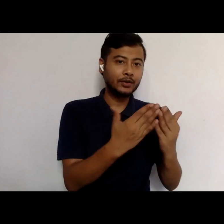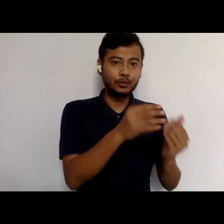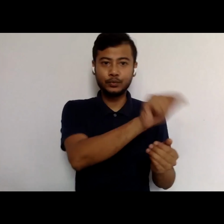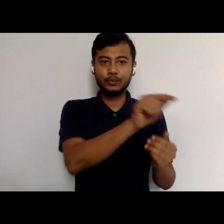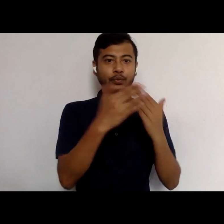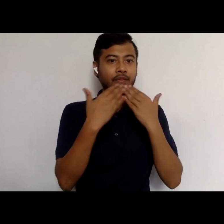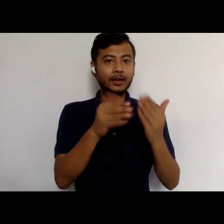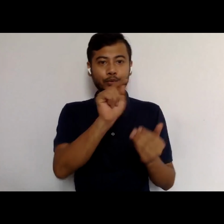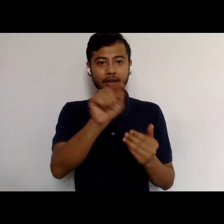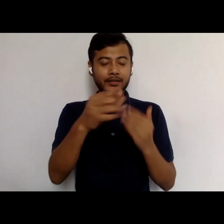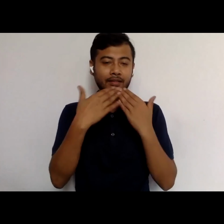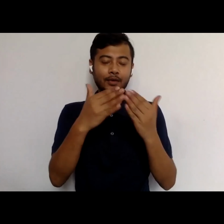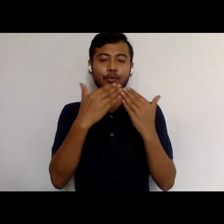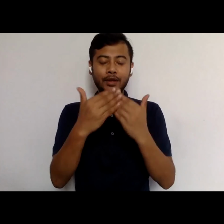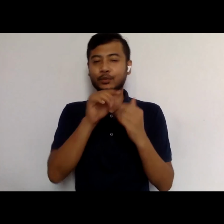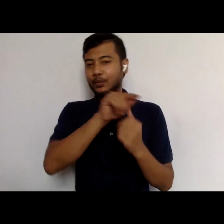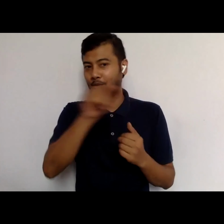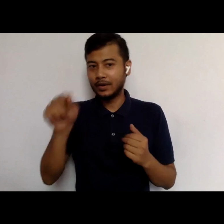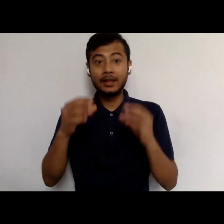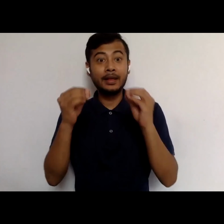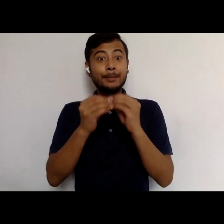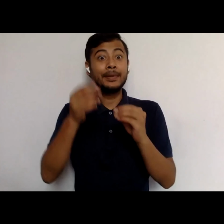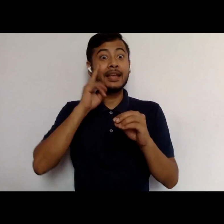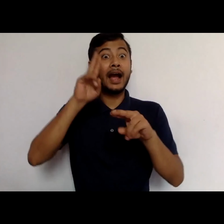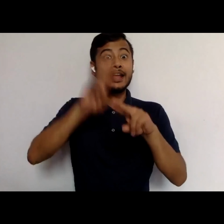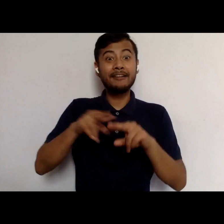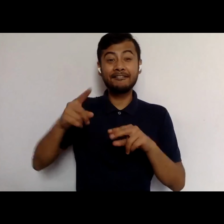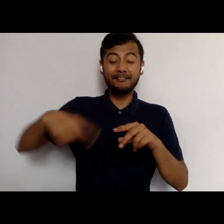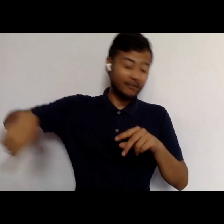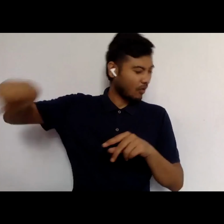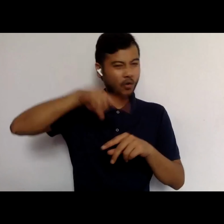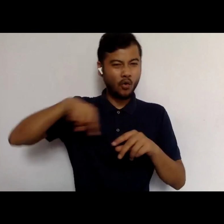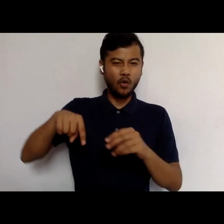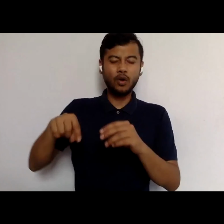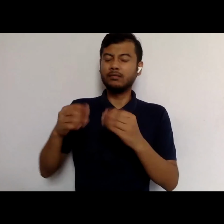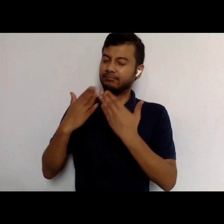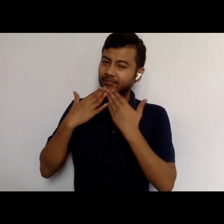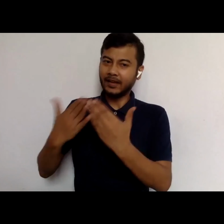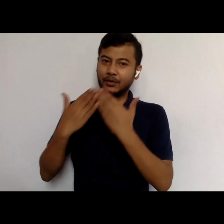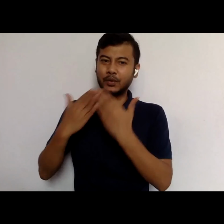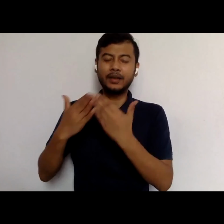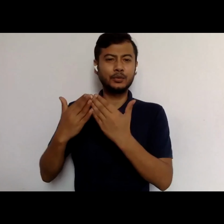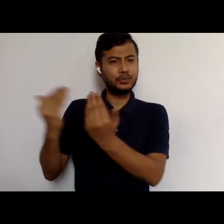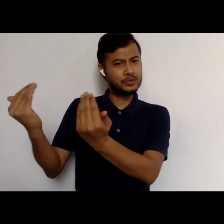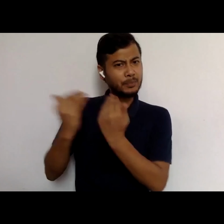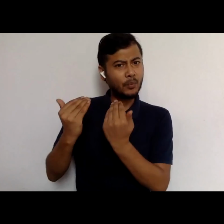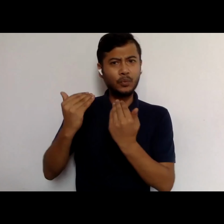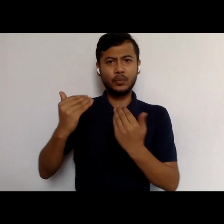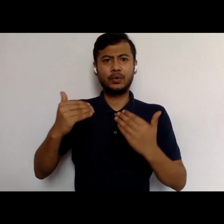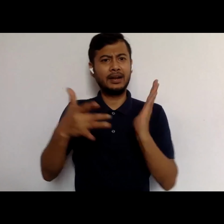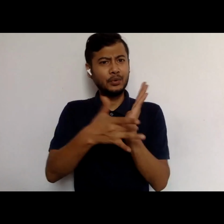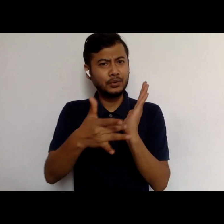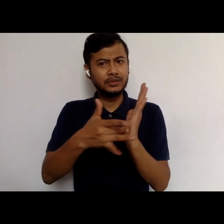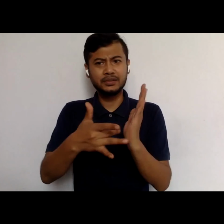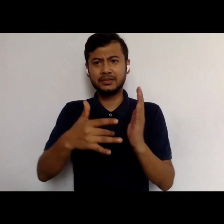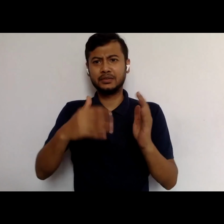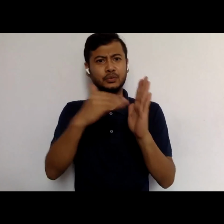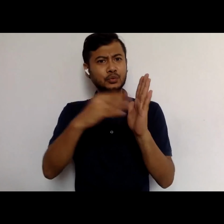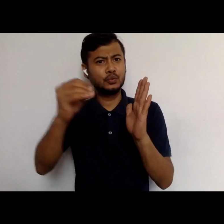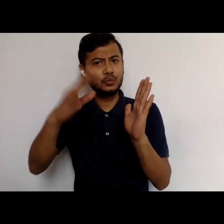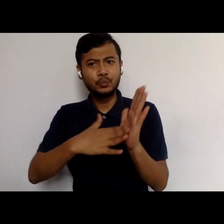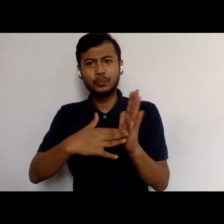entire BIF secretariat for supporting us with the perfect logistic support for organizing this dialogue. And of course,